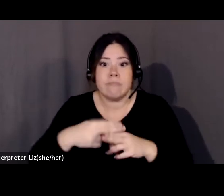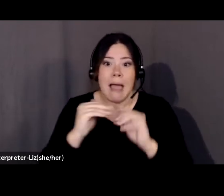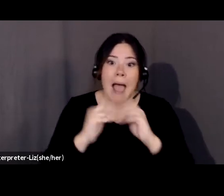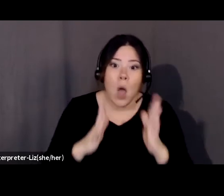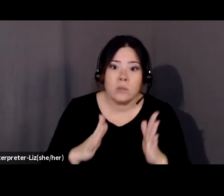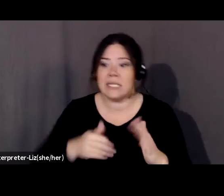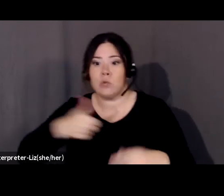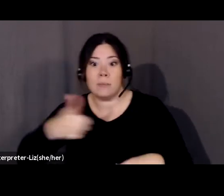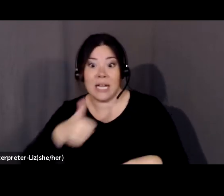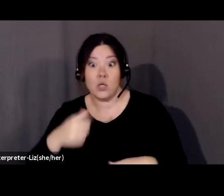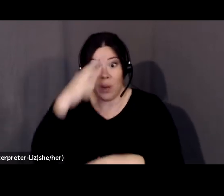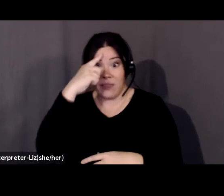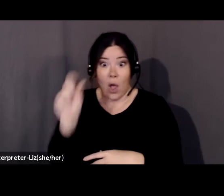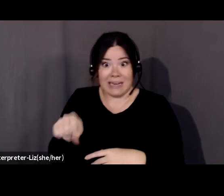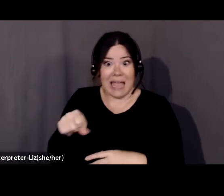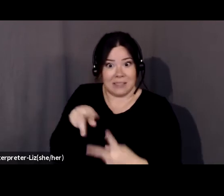be.